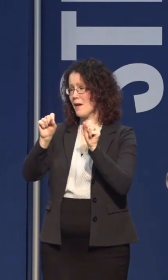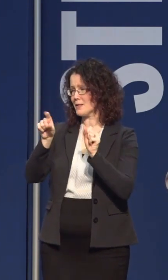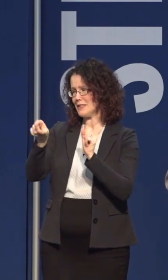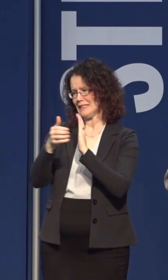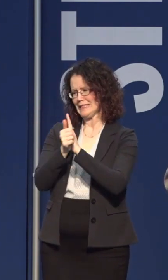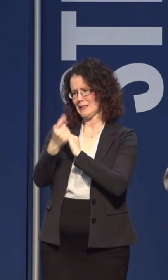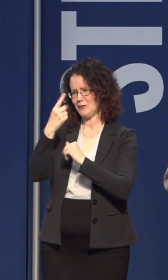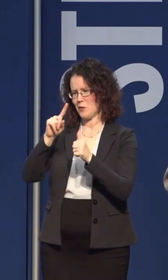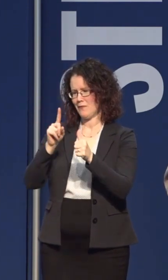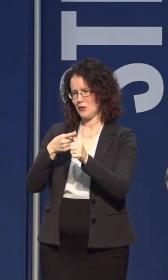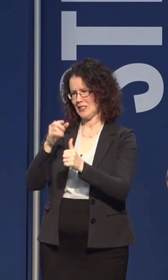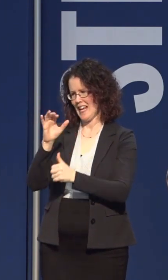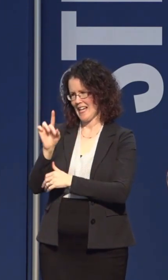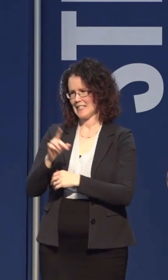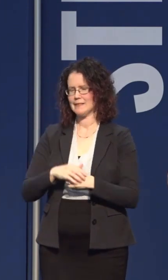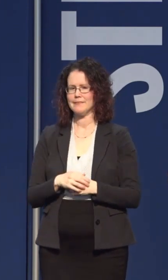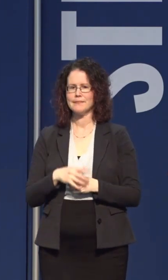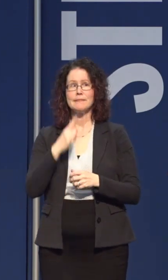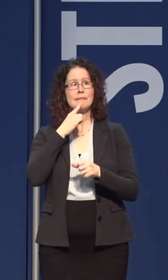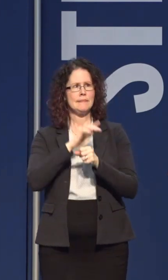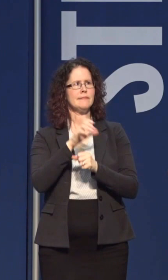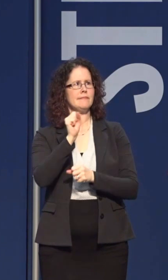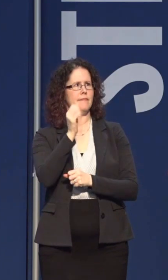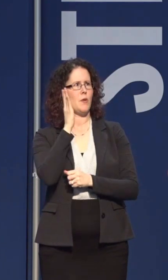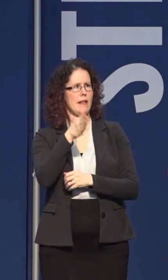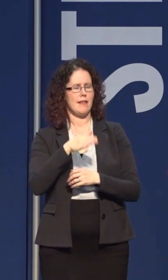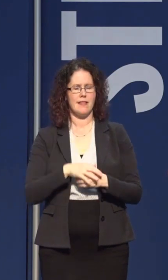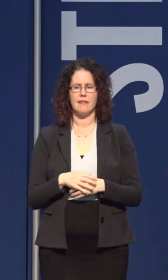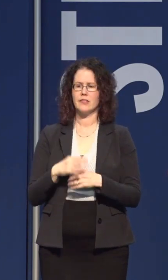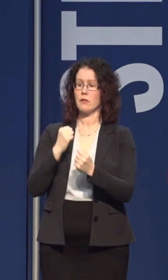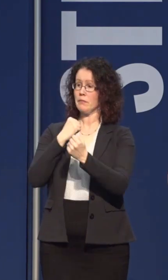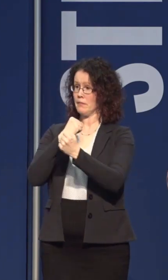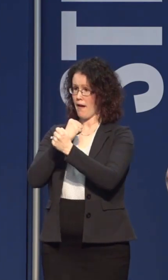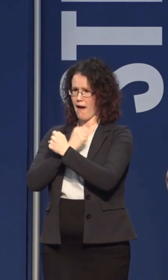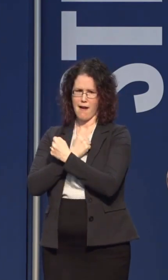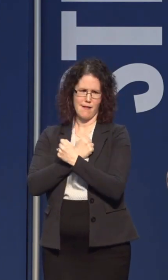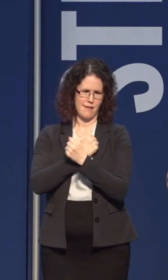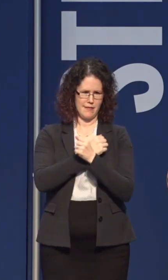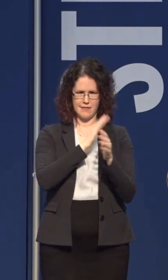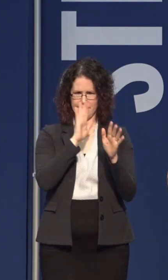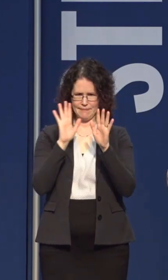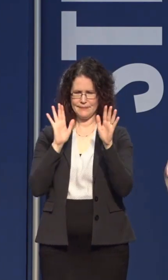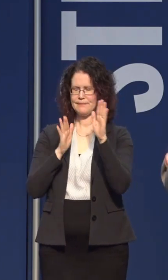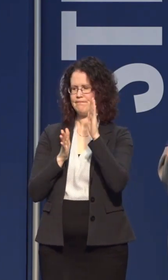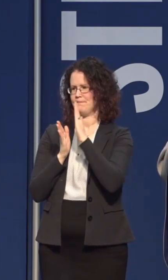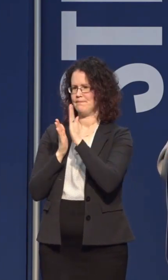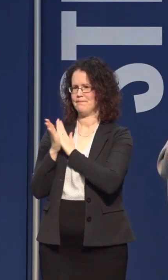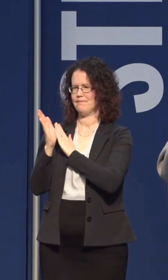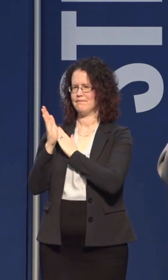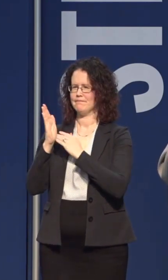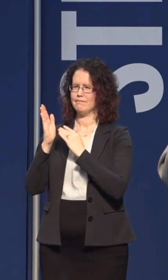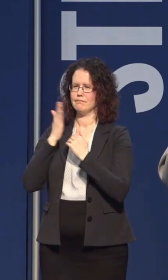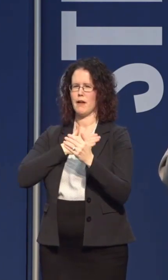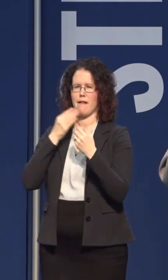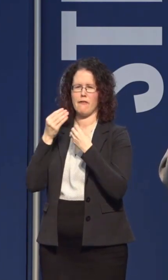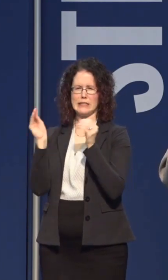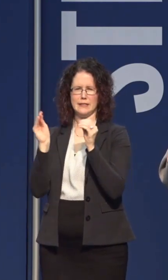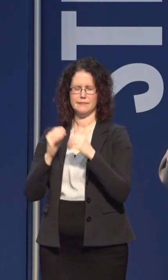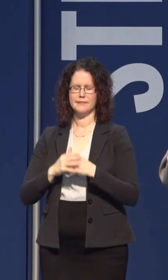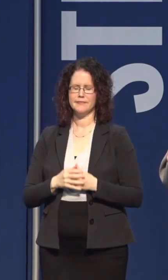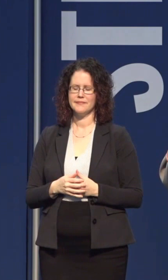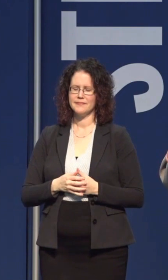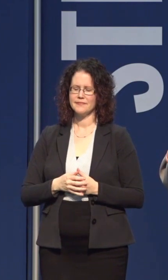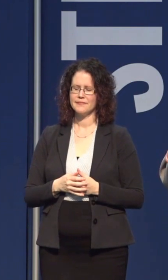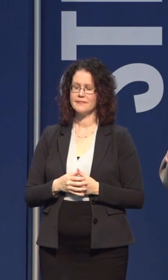it. She promised me she would do just that, and with one final hug, I continued my journey back to my office, and later that